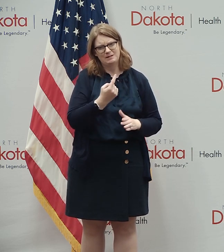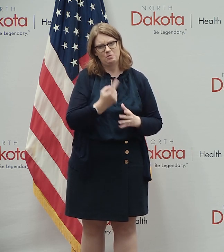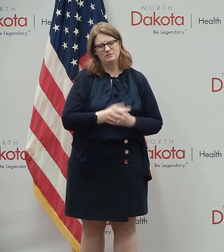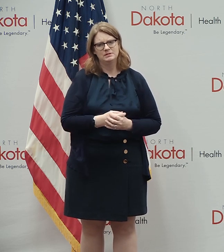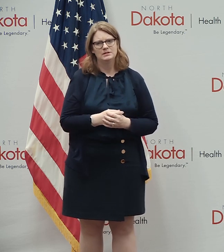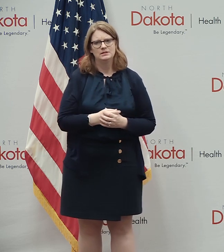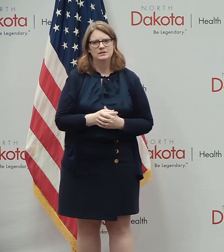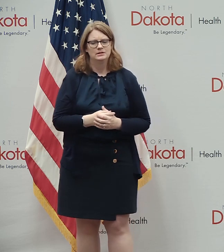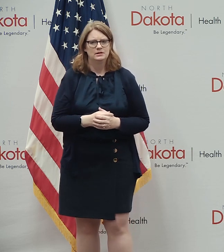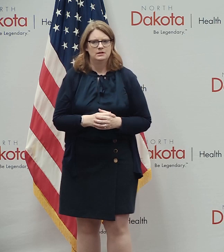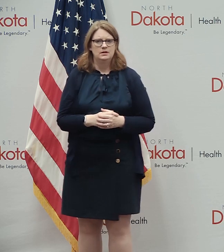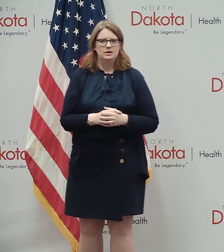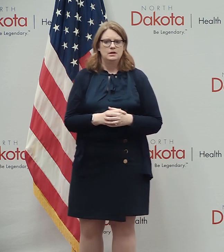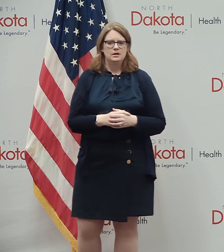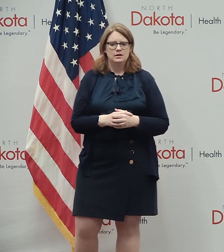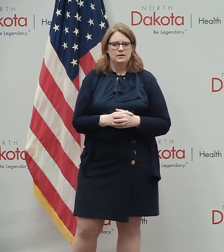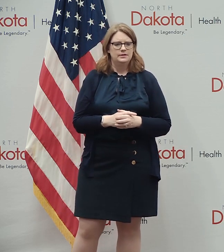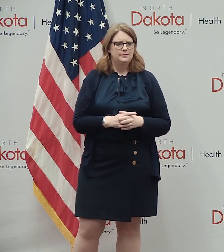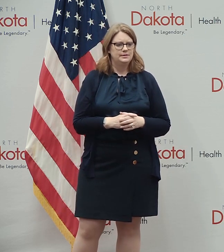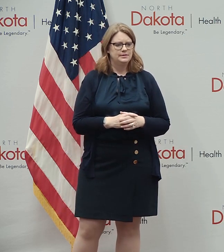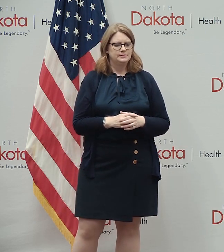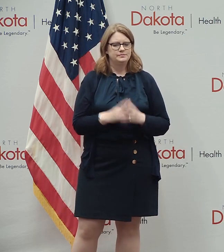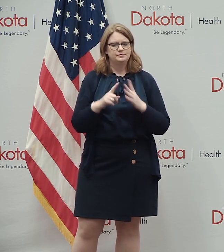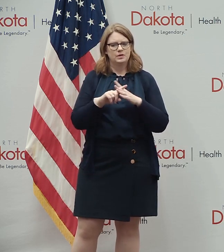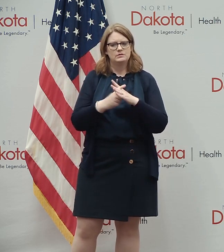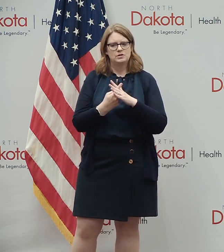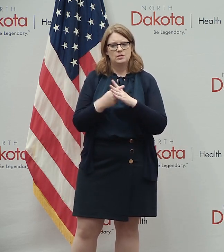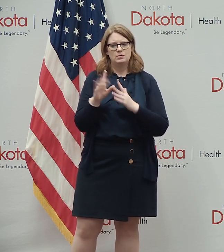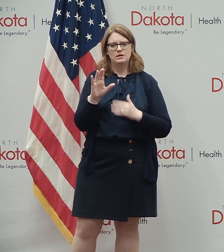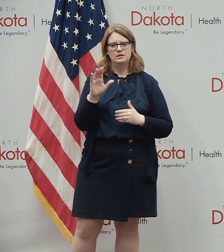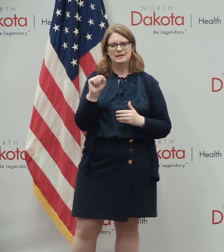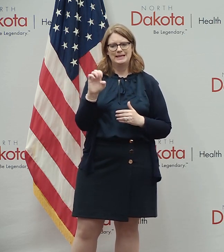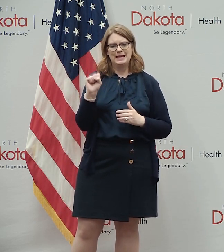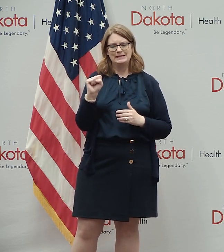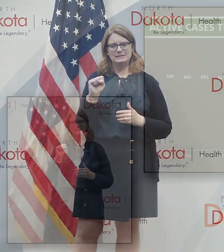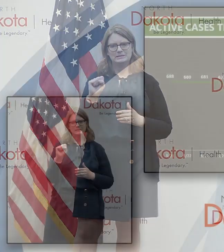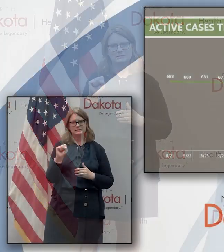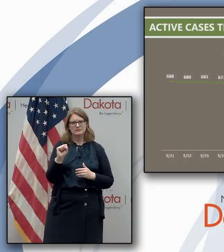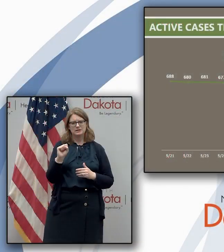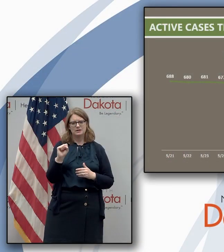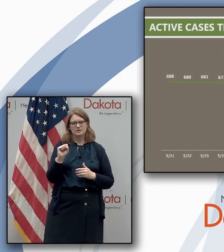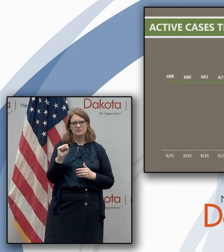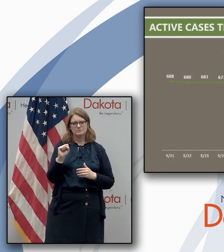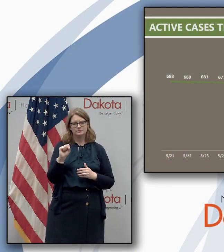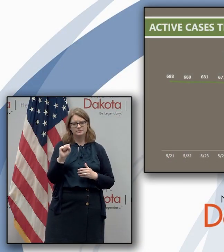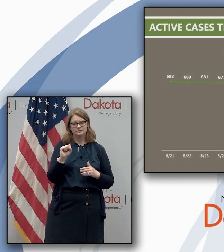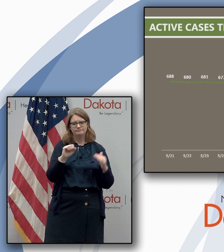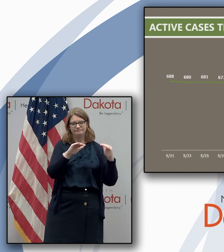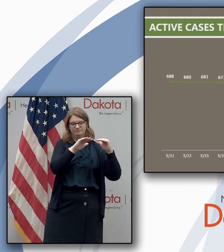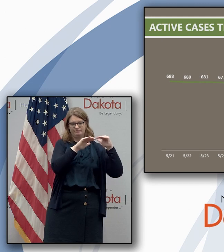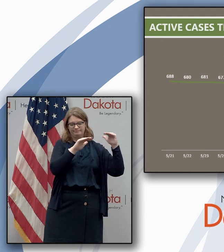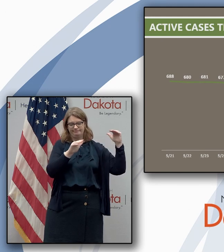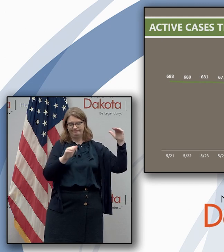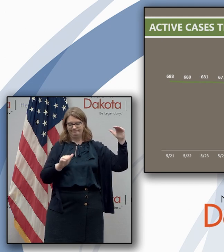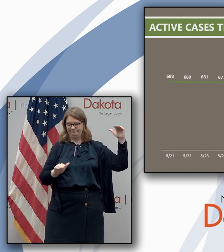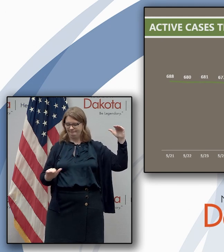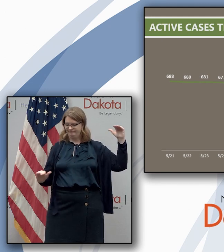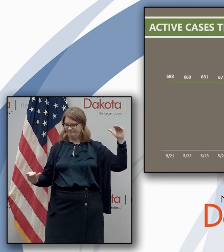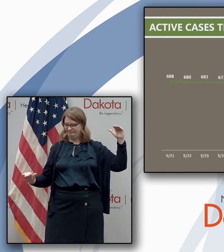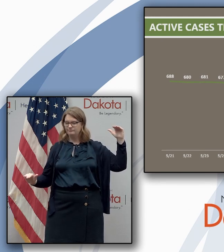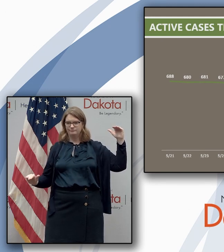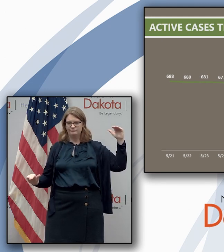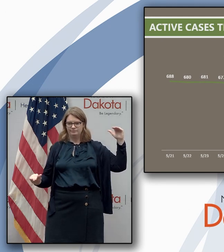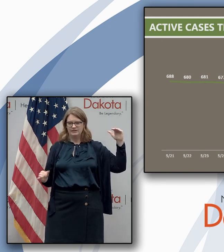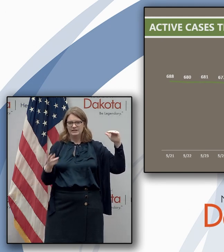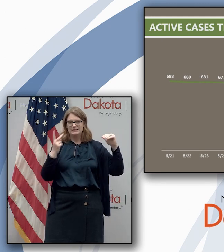just we'll jump into the cases for a second on the cases trending down here. You can